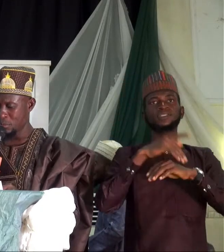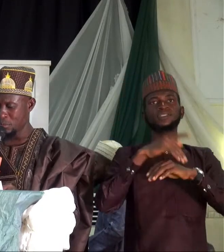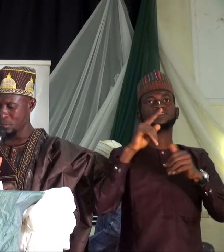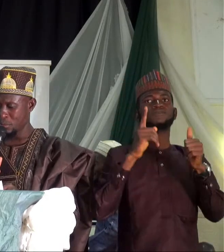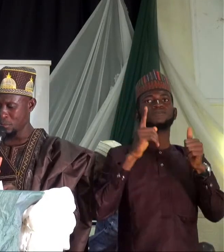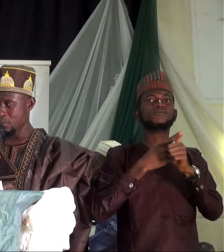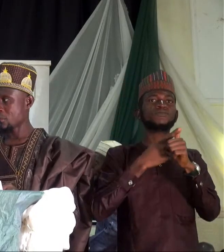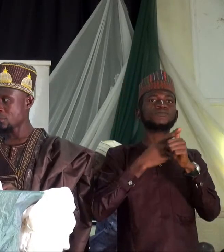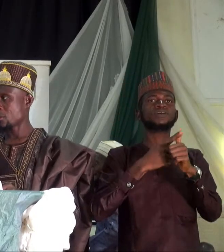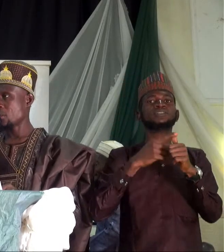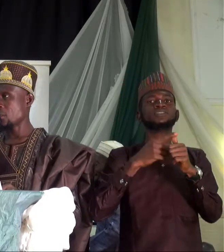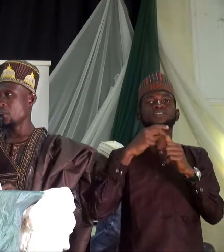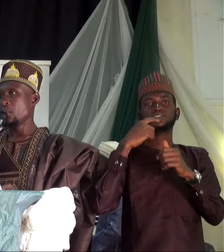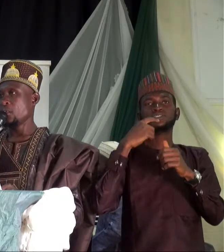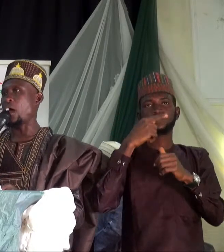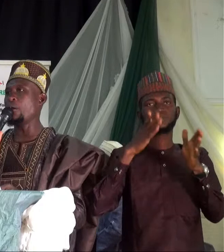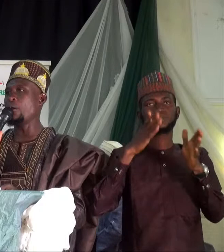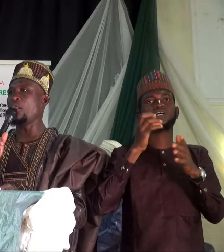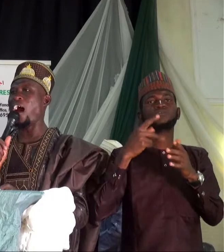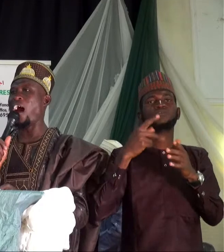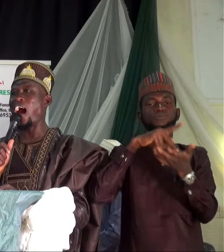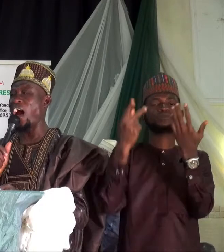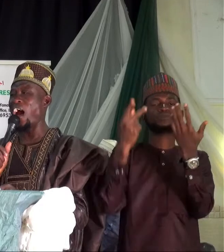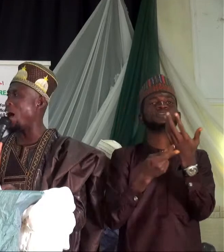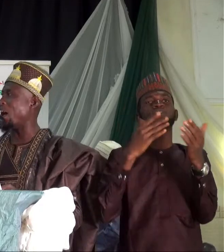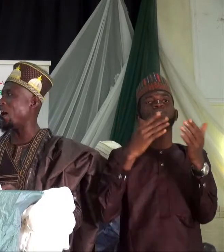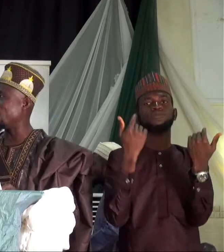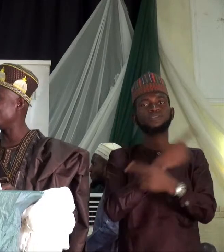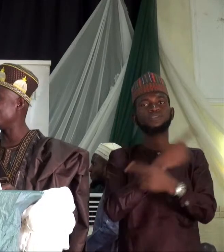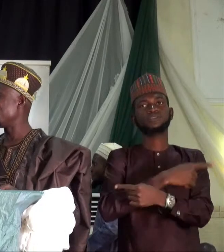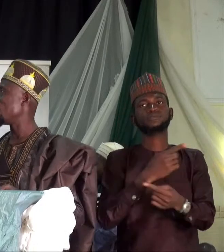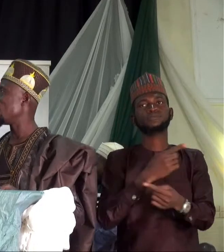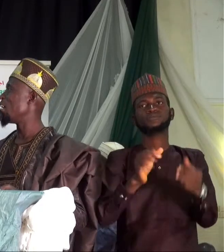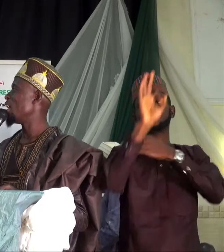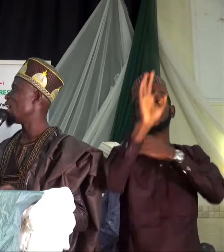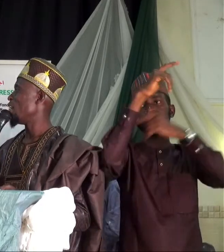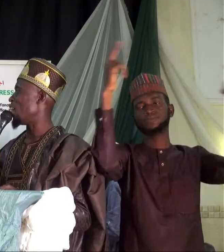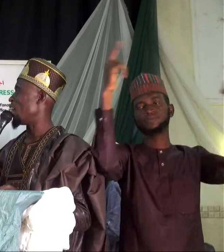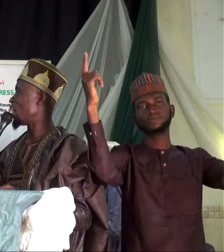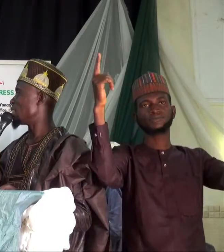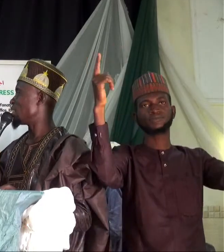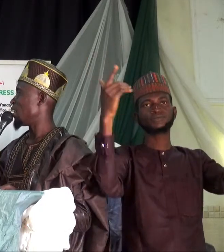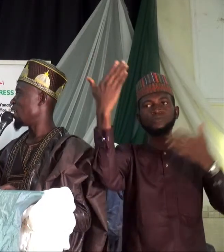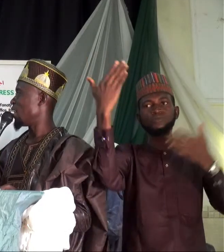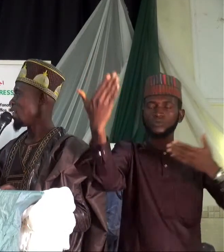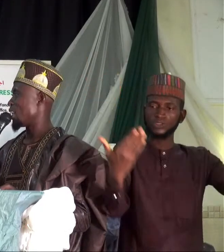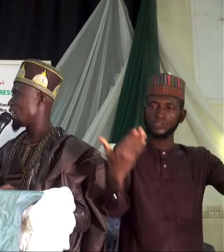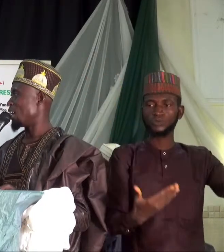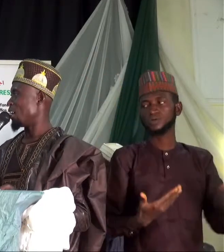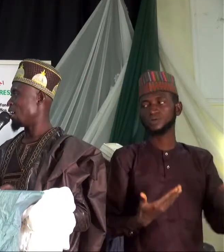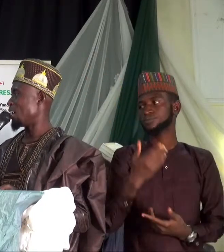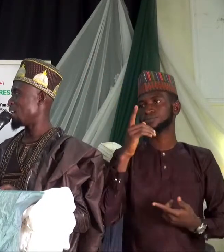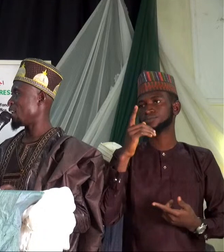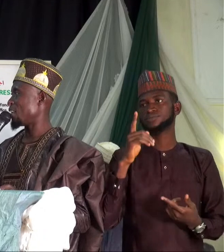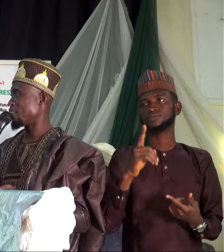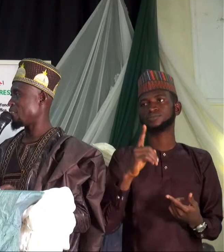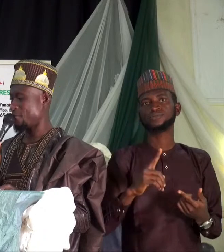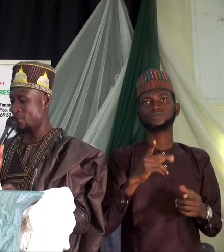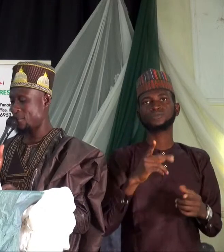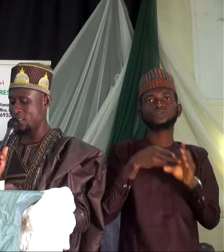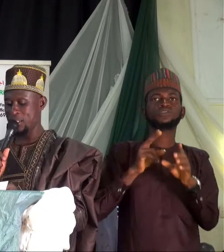speaker on this program today. Kabirullah! You are welcome, very much welcome,